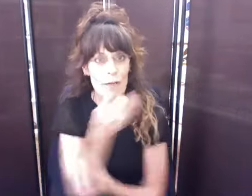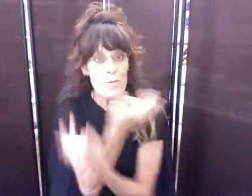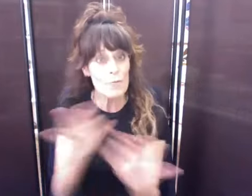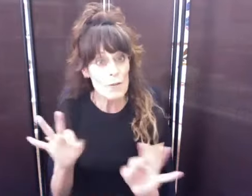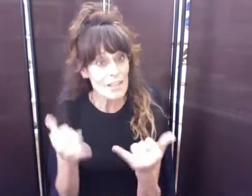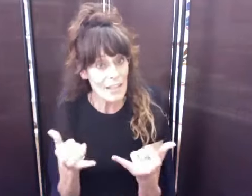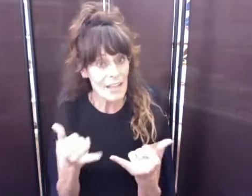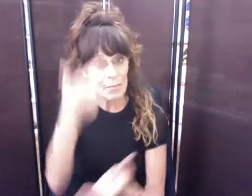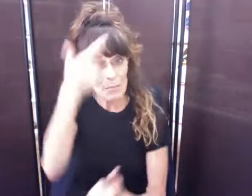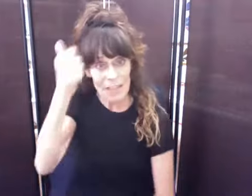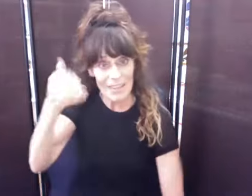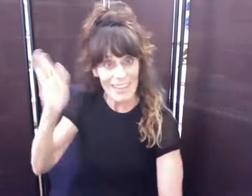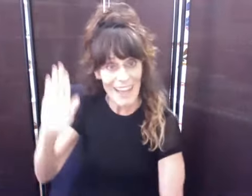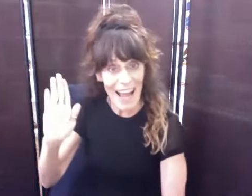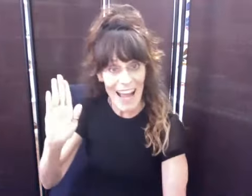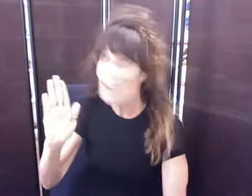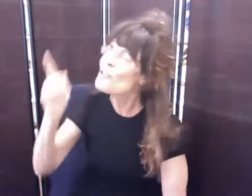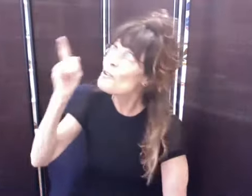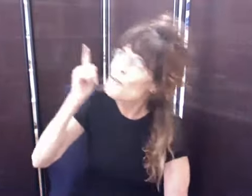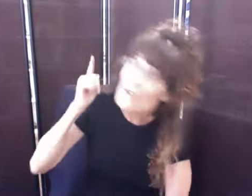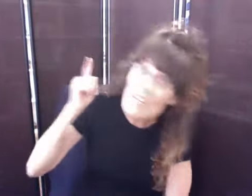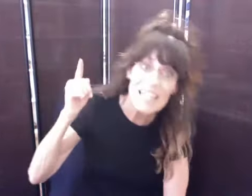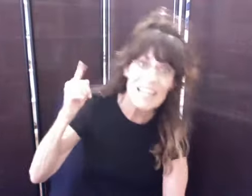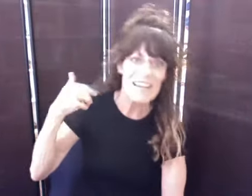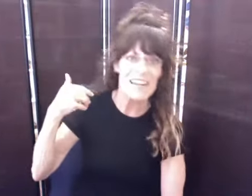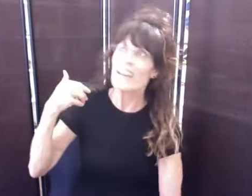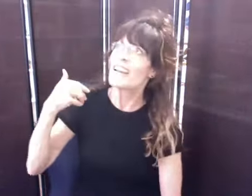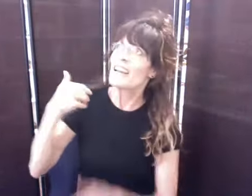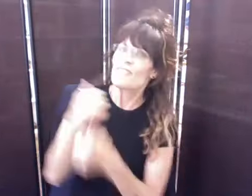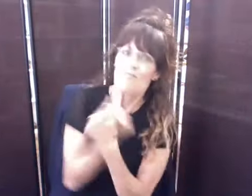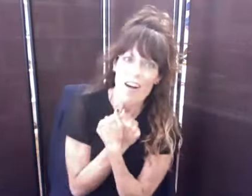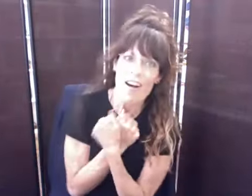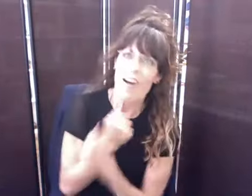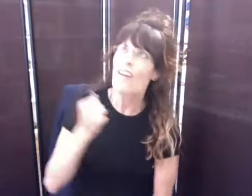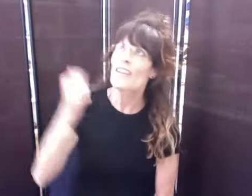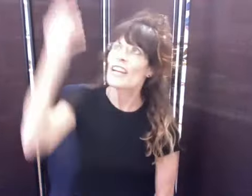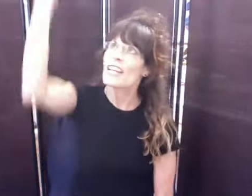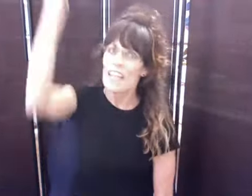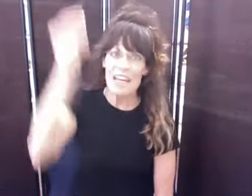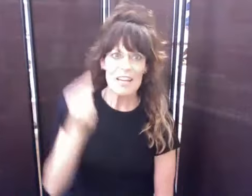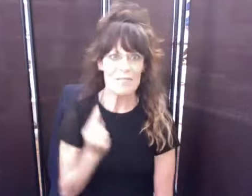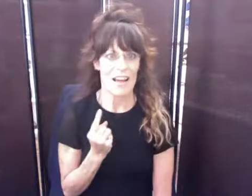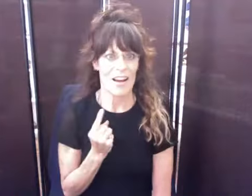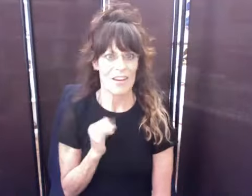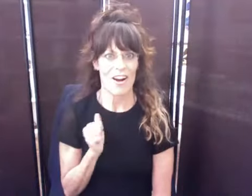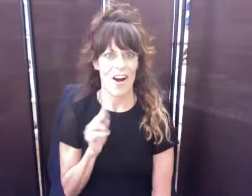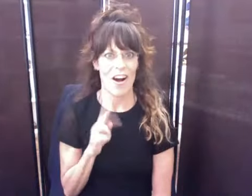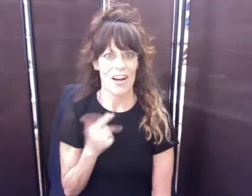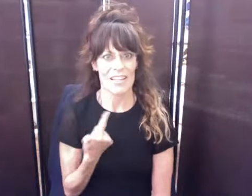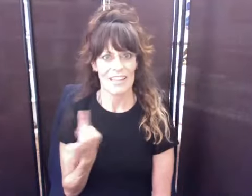God who reaches with his invisible arms of love reached down into the gutter one day in August of 1991 and pulled